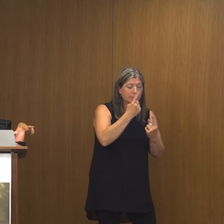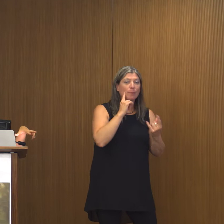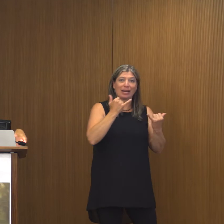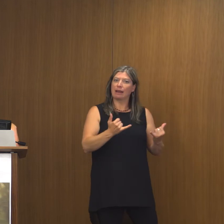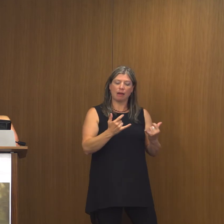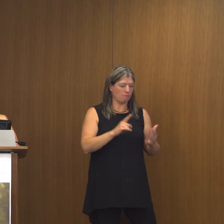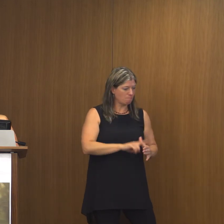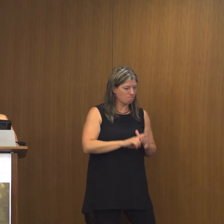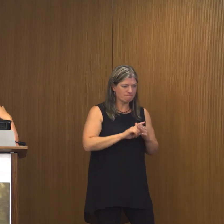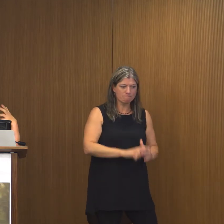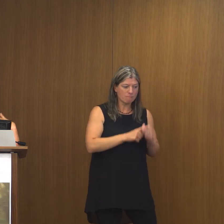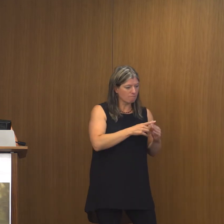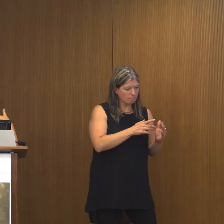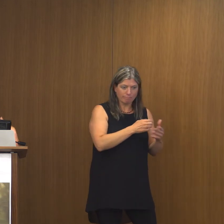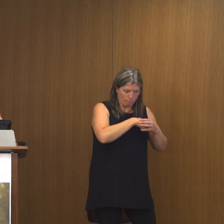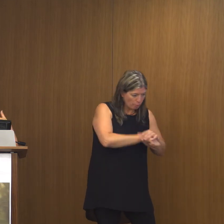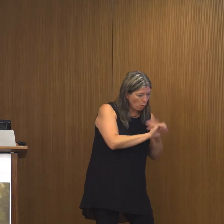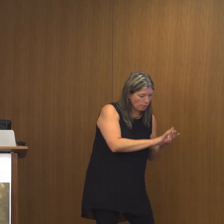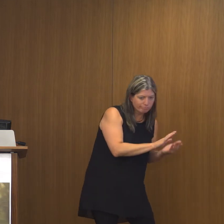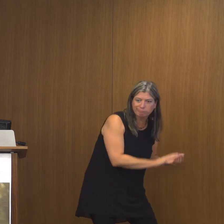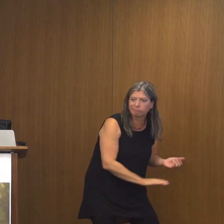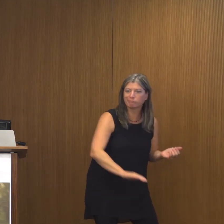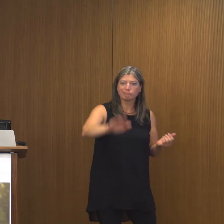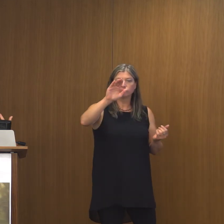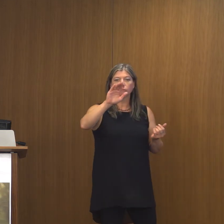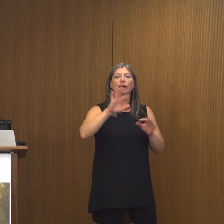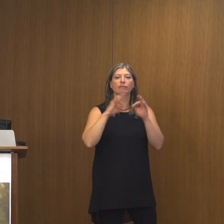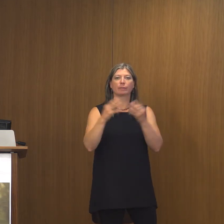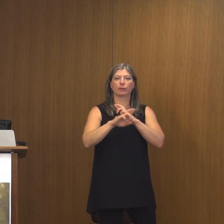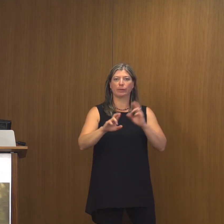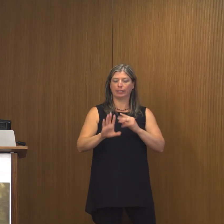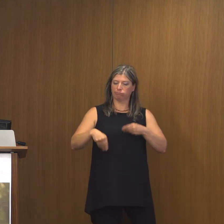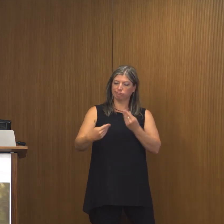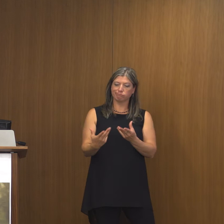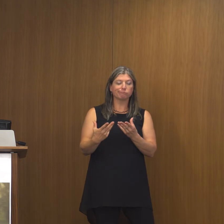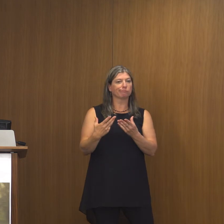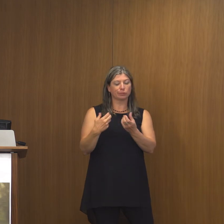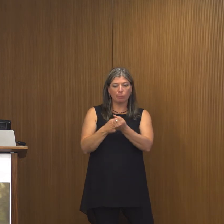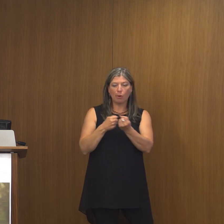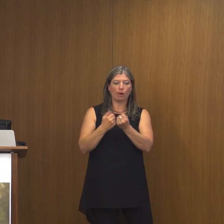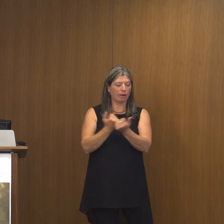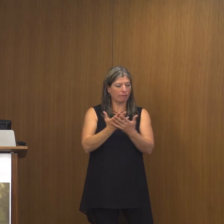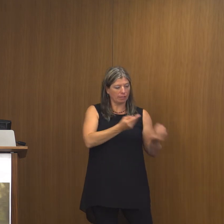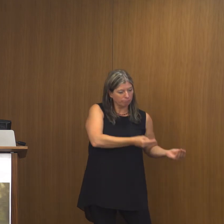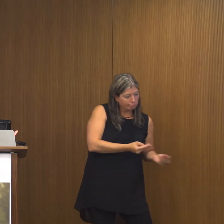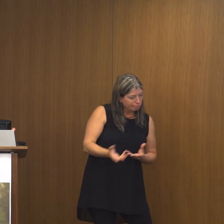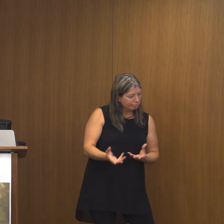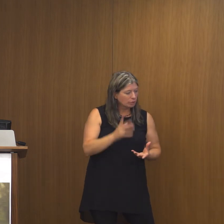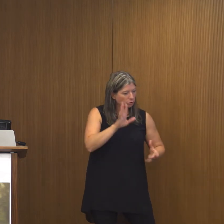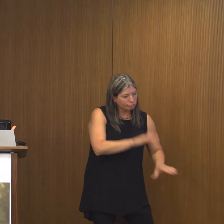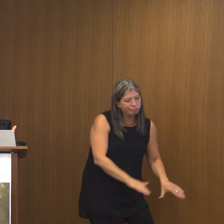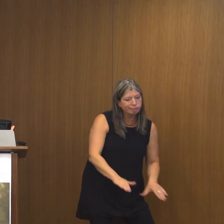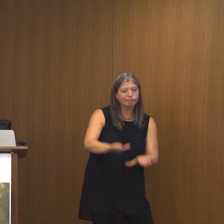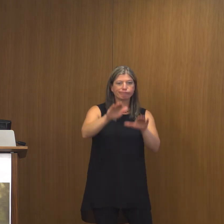moment they're born and their families will have the support to help them thrive and develop all the way through adulthood, right? So this